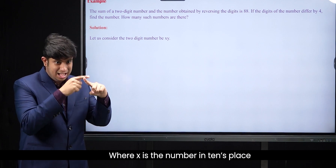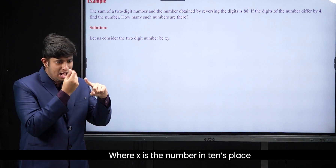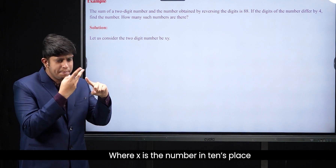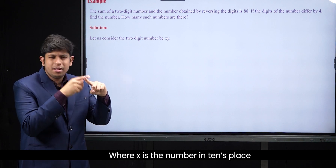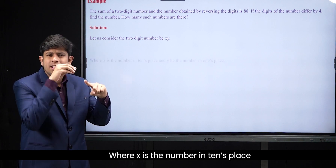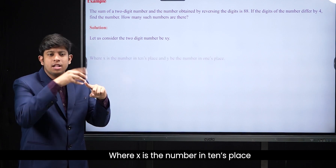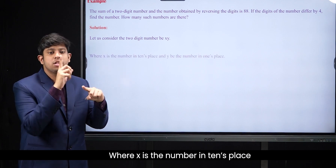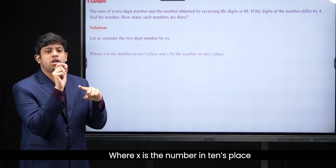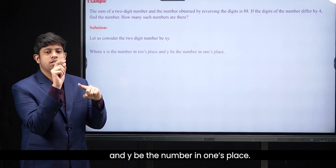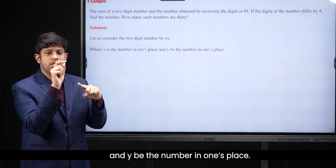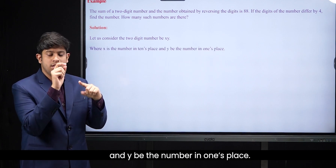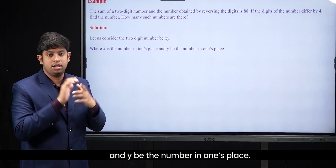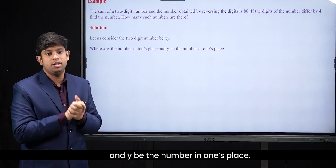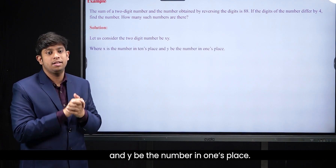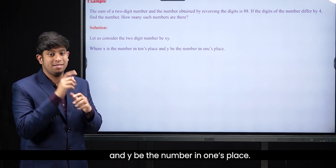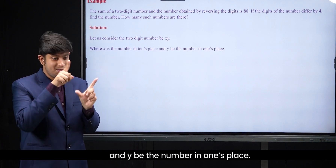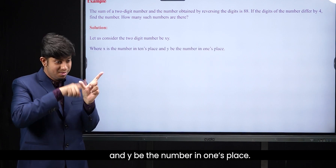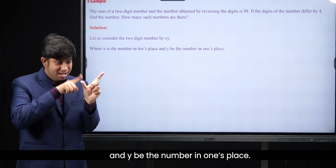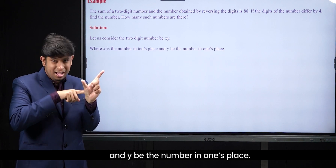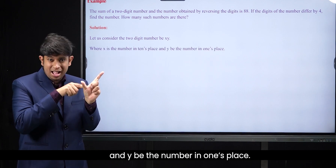number in tens place and y be the number in ones place.